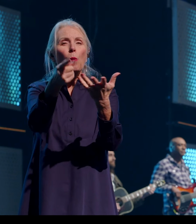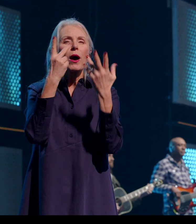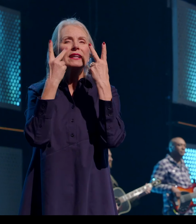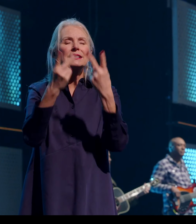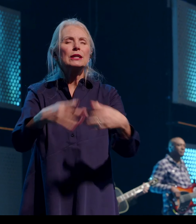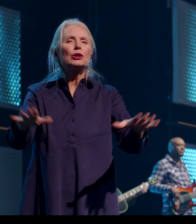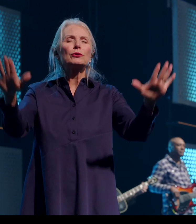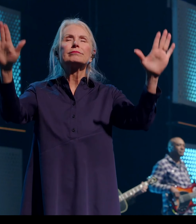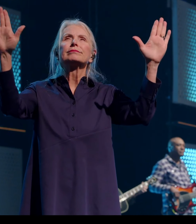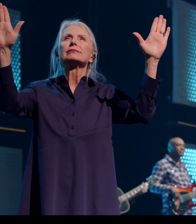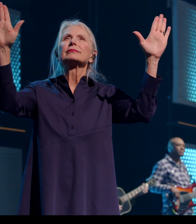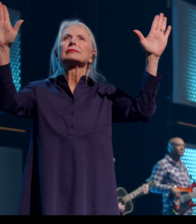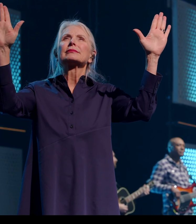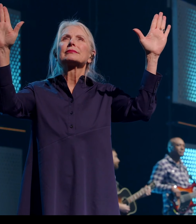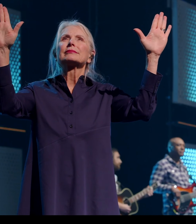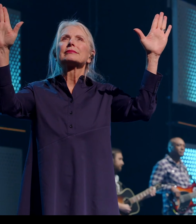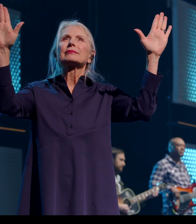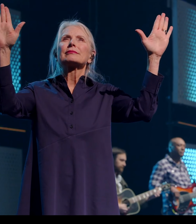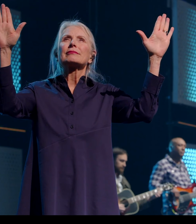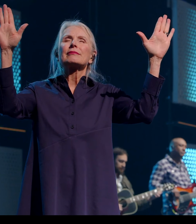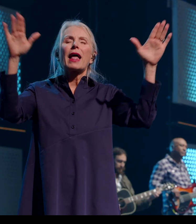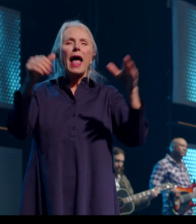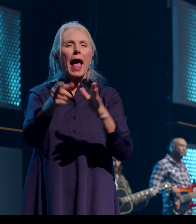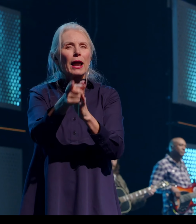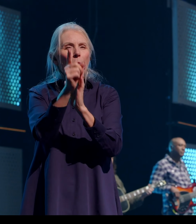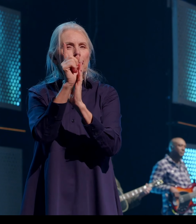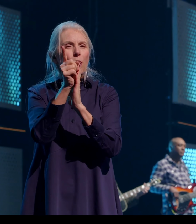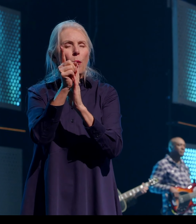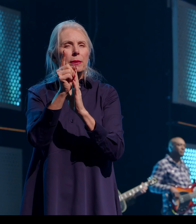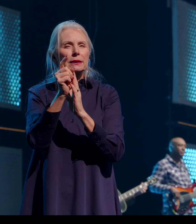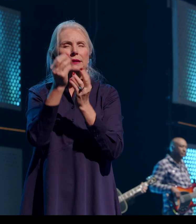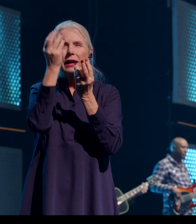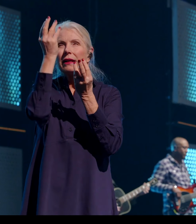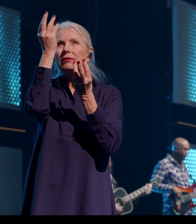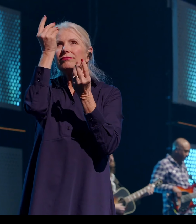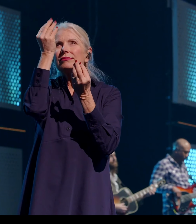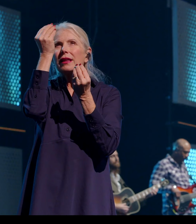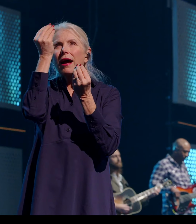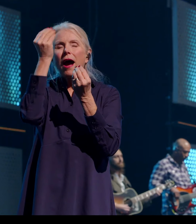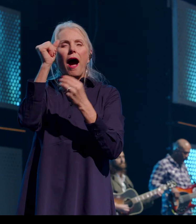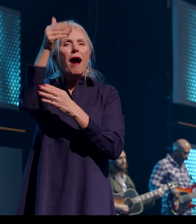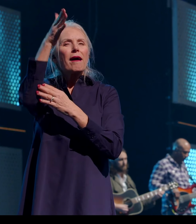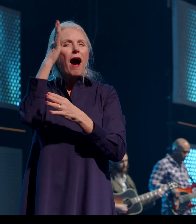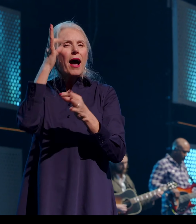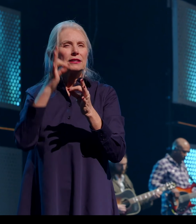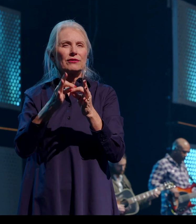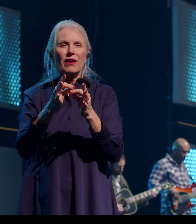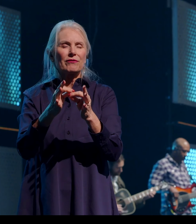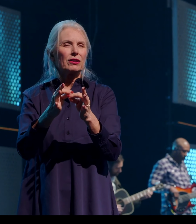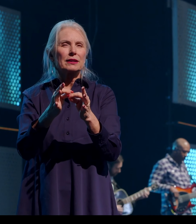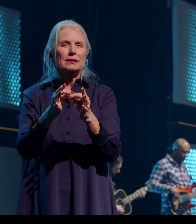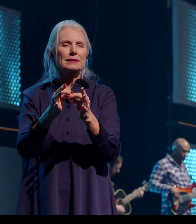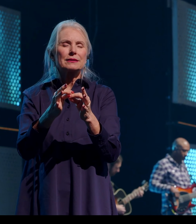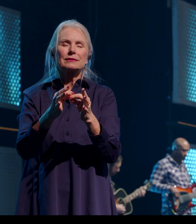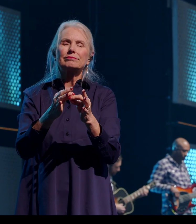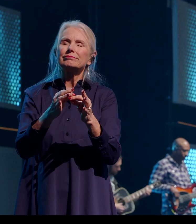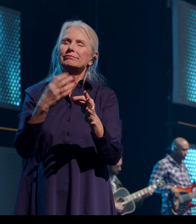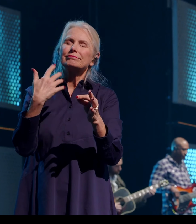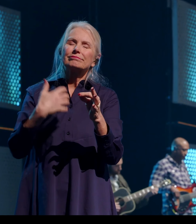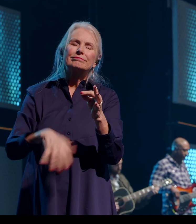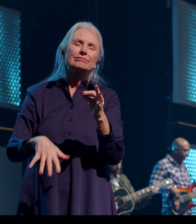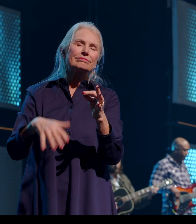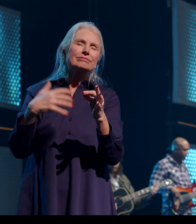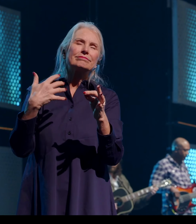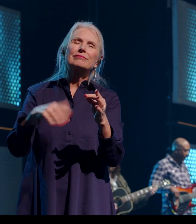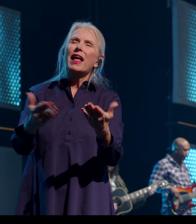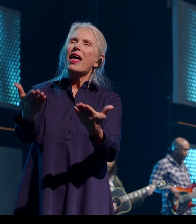God? And why don't we just take a moment to think about his faithfulness? God, we thank you for being so faithful. You were faithful